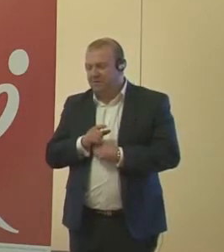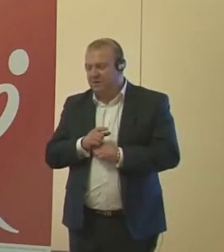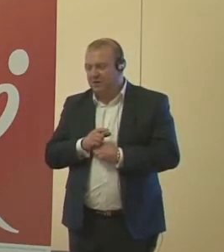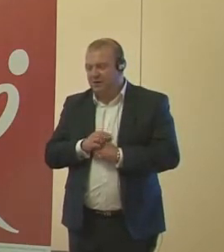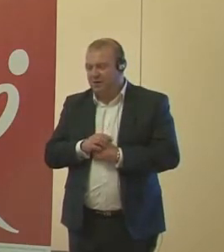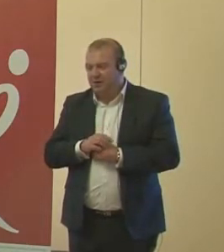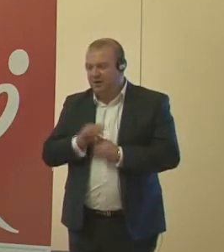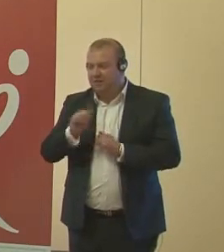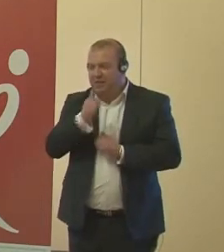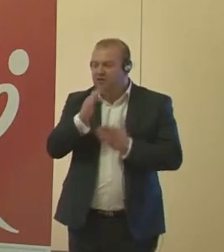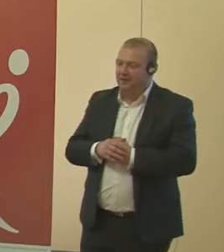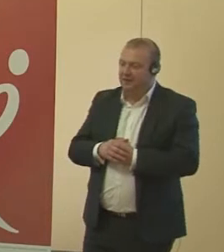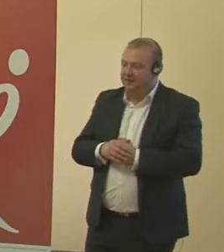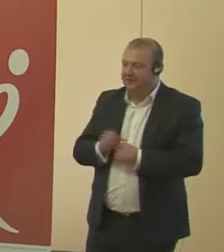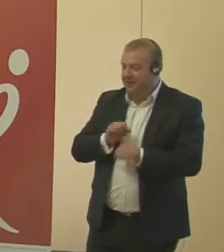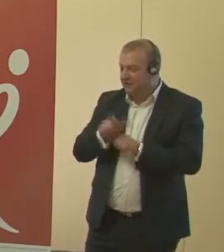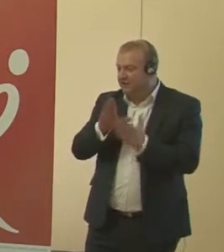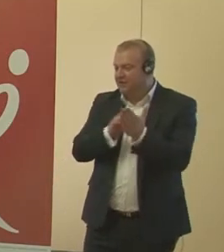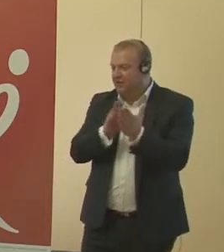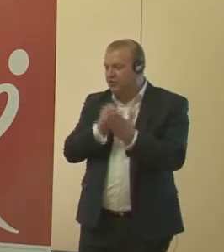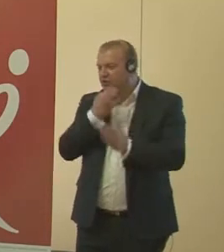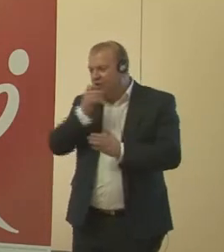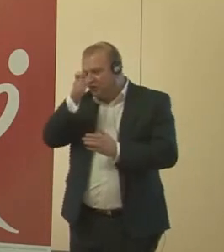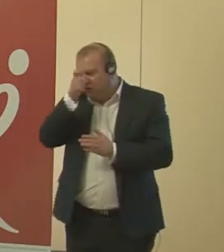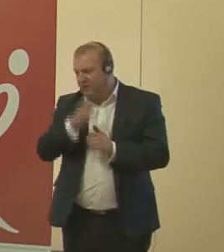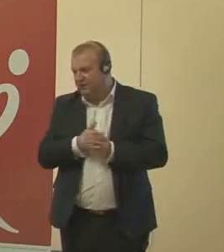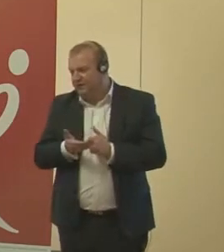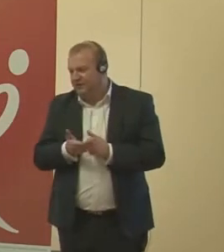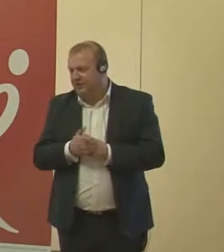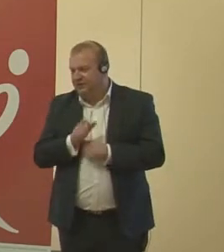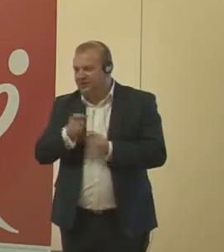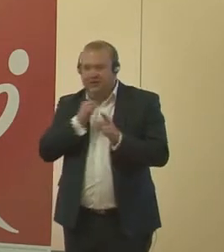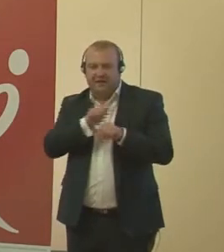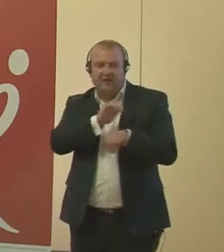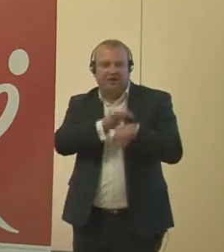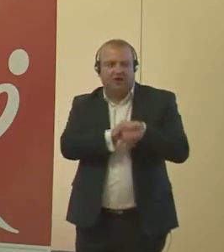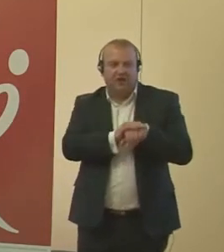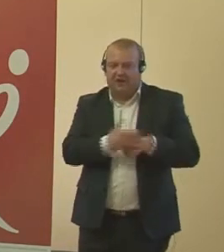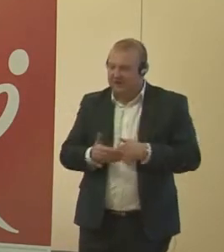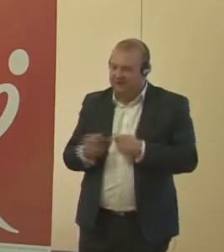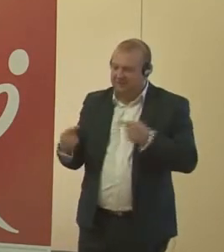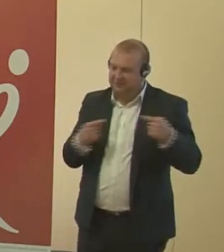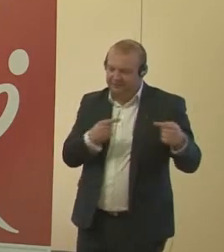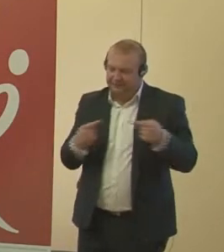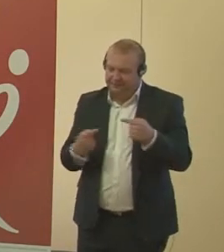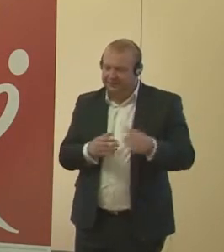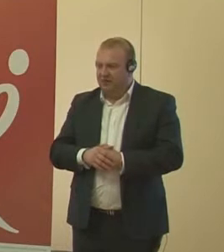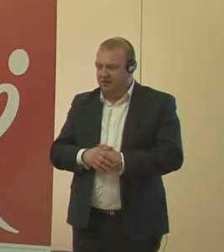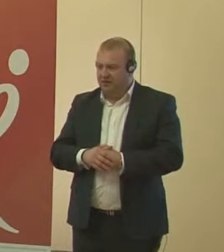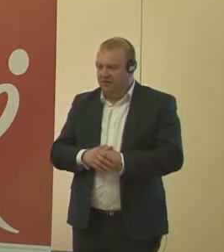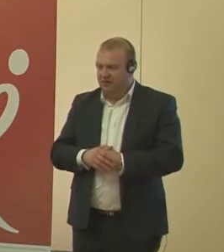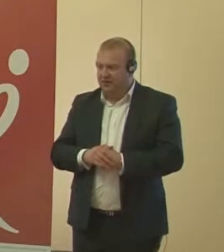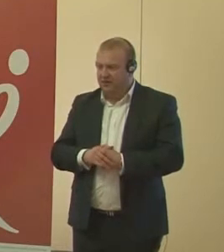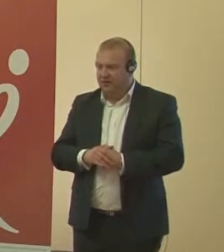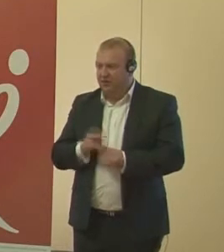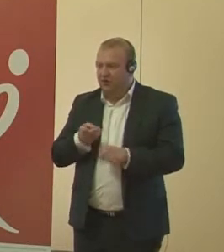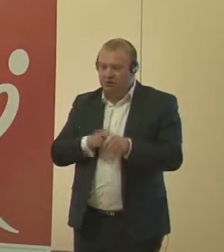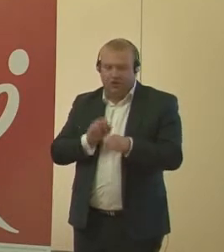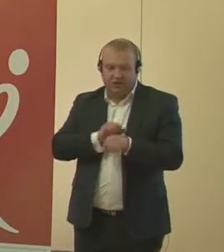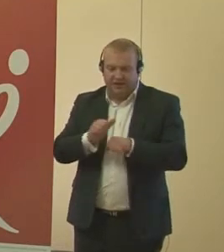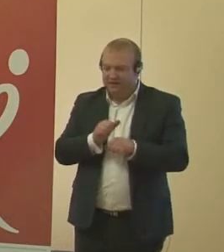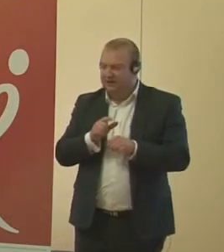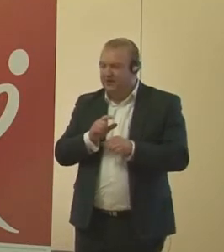early evening or early morning, when they feel well to study. And the self-learning materials and the modules enable to engage in it